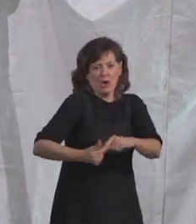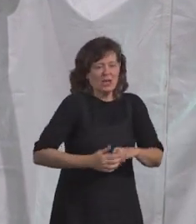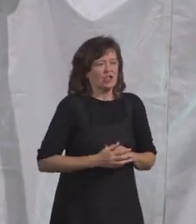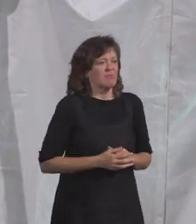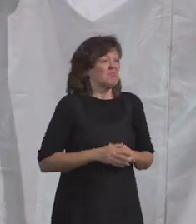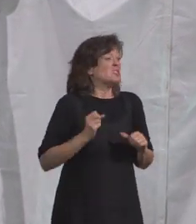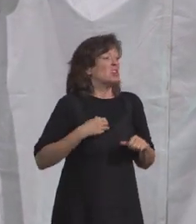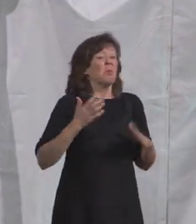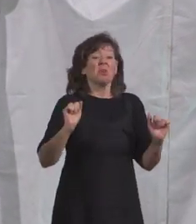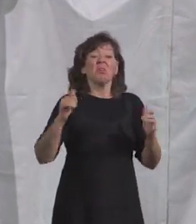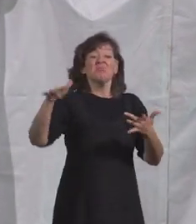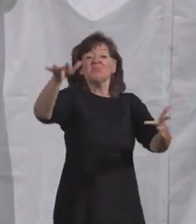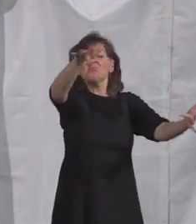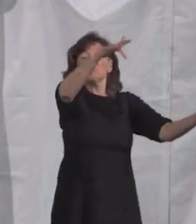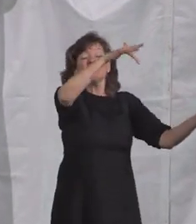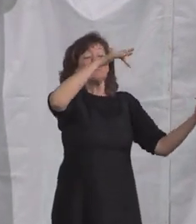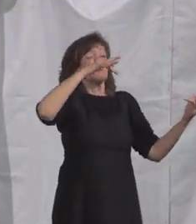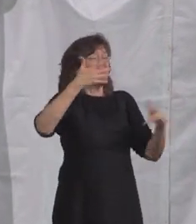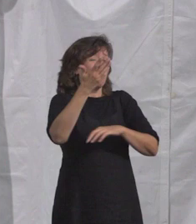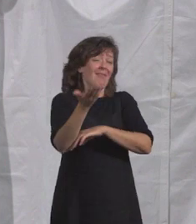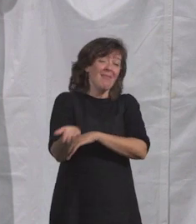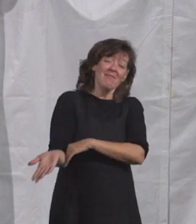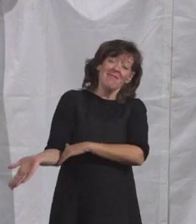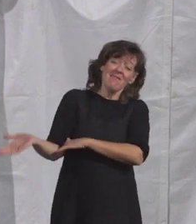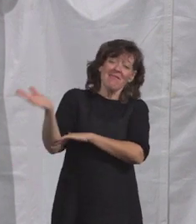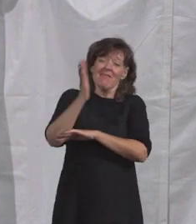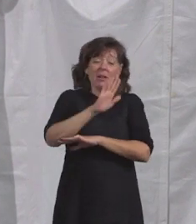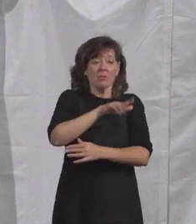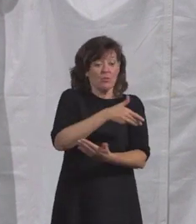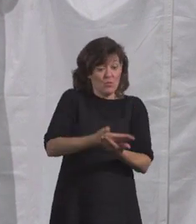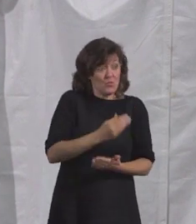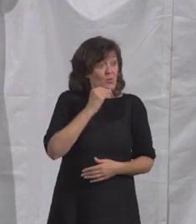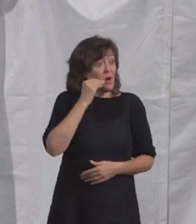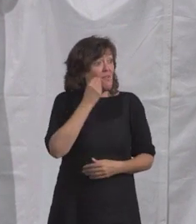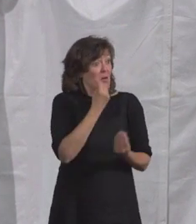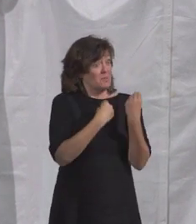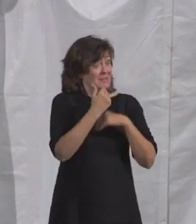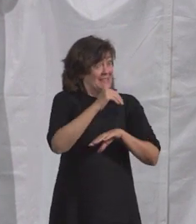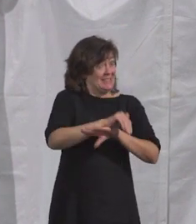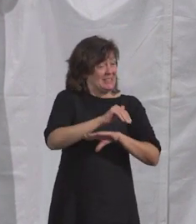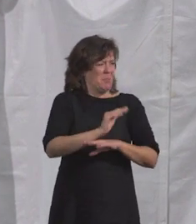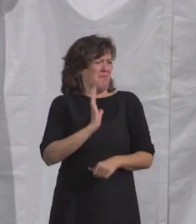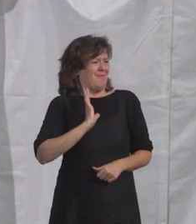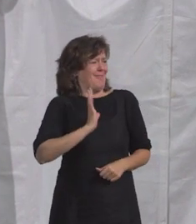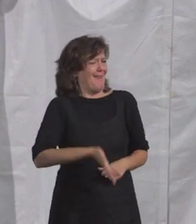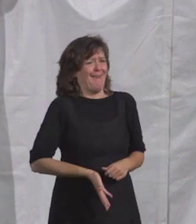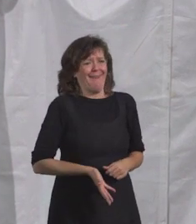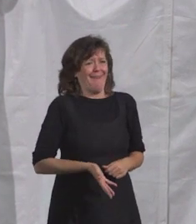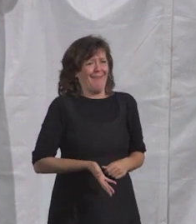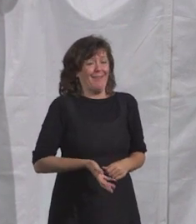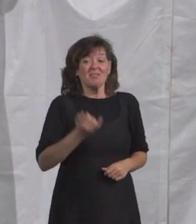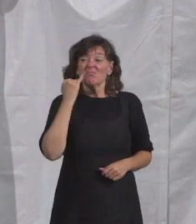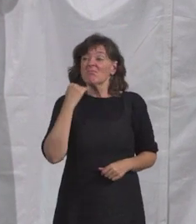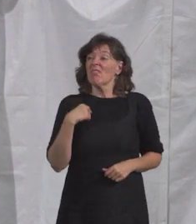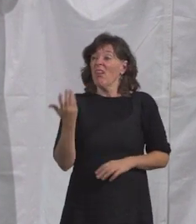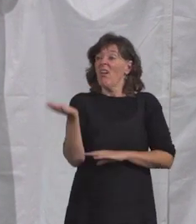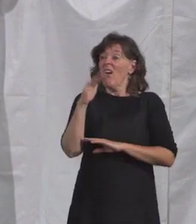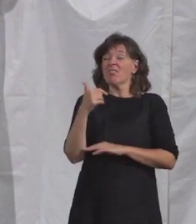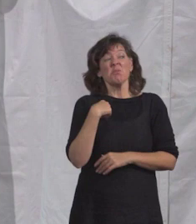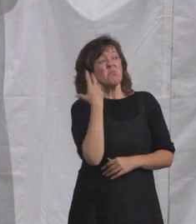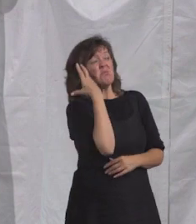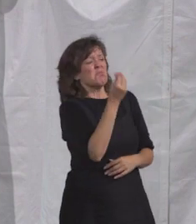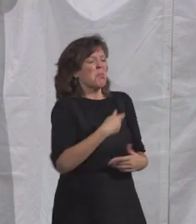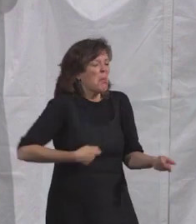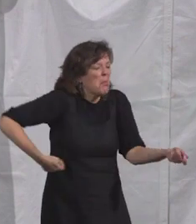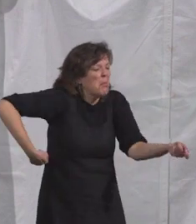supper. If you wanted to go shoot pool in a smoky blues hall in Memphis, nobody cared. Long as you were home for